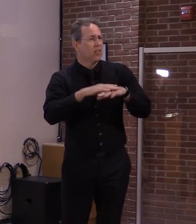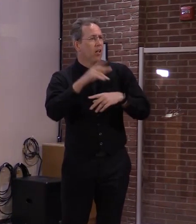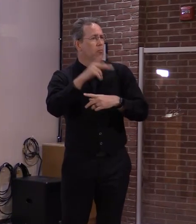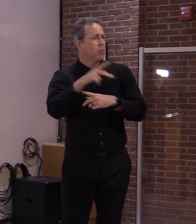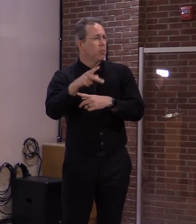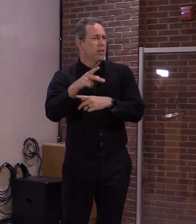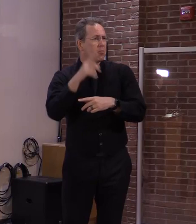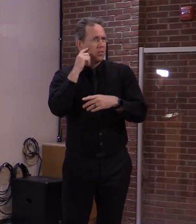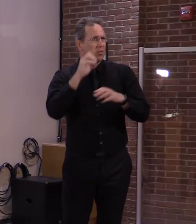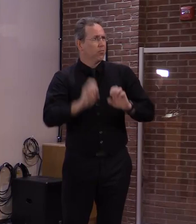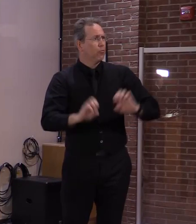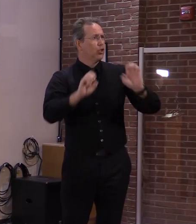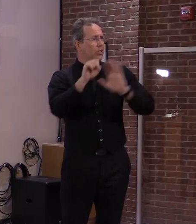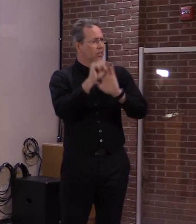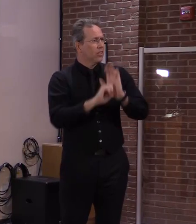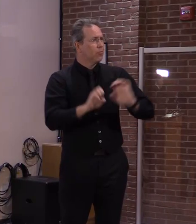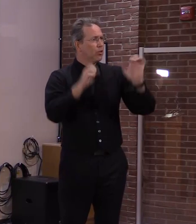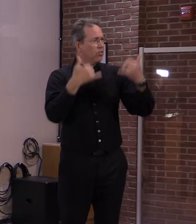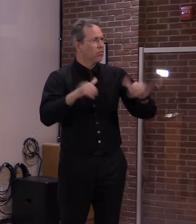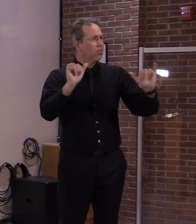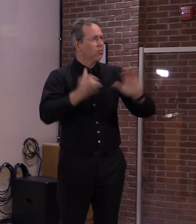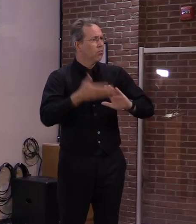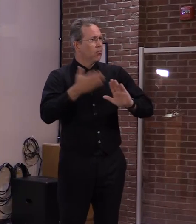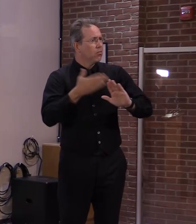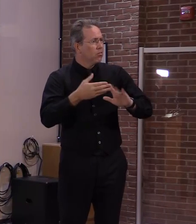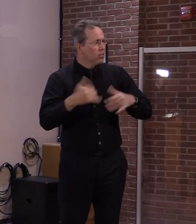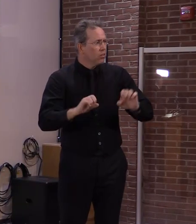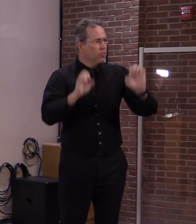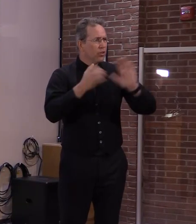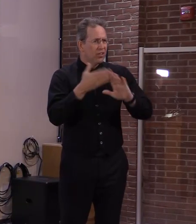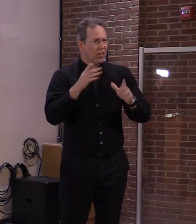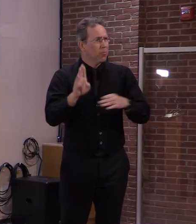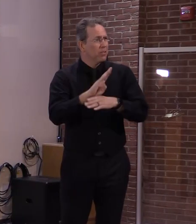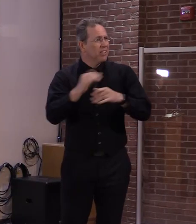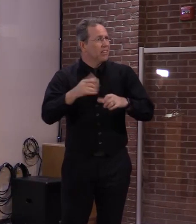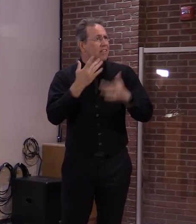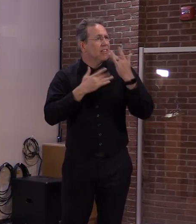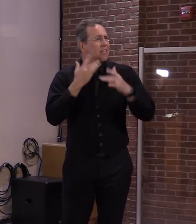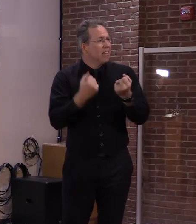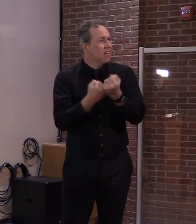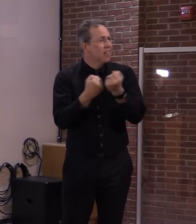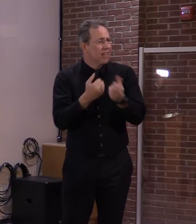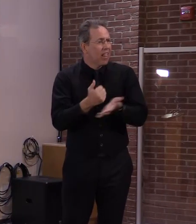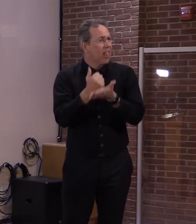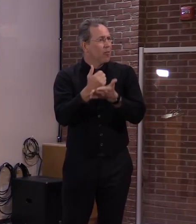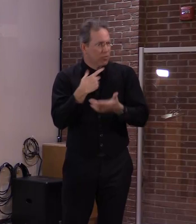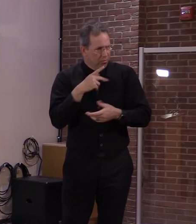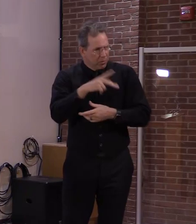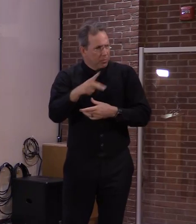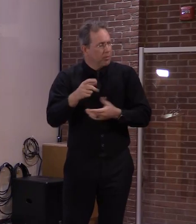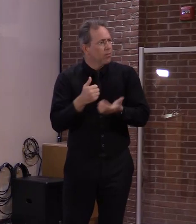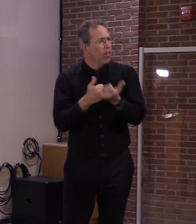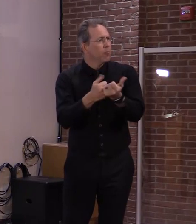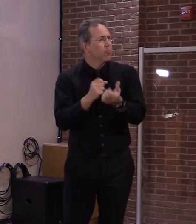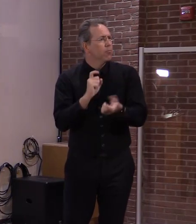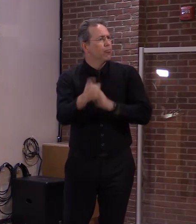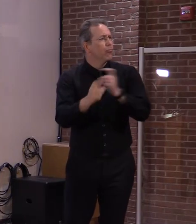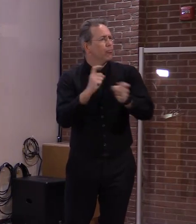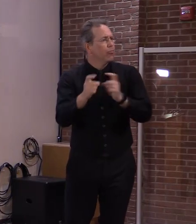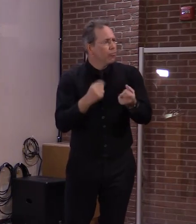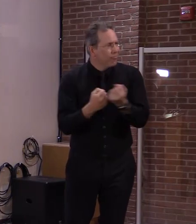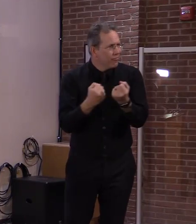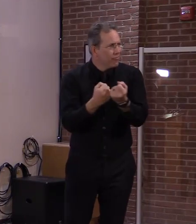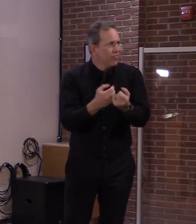to these businesses that desperately needed them over the last 2 years during this once-in-a-century